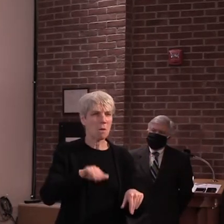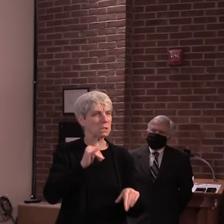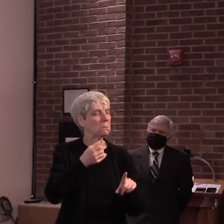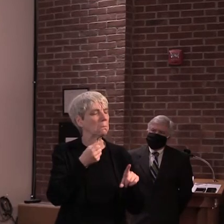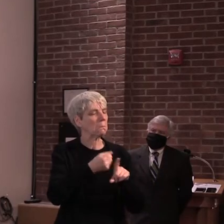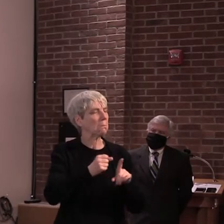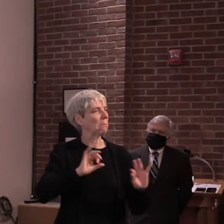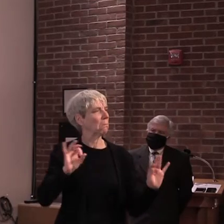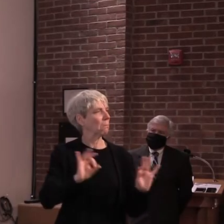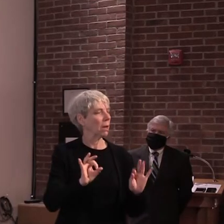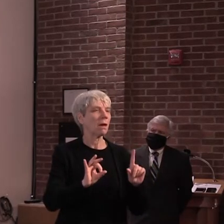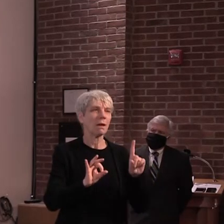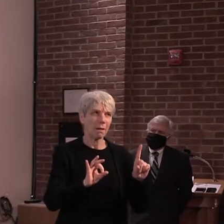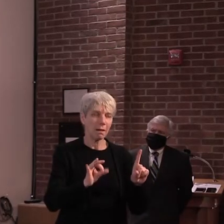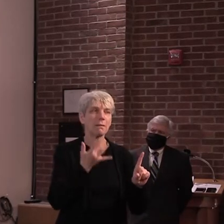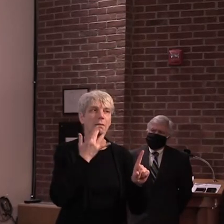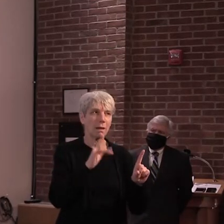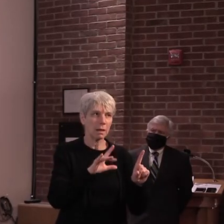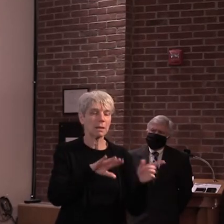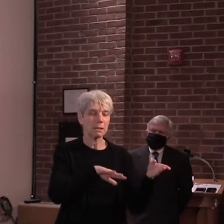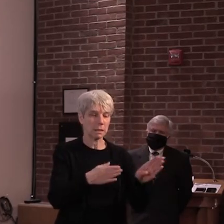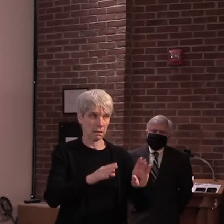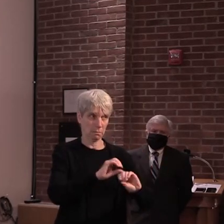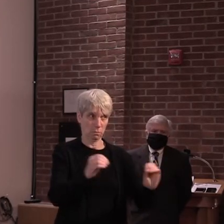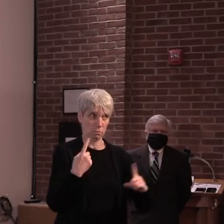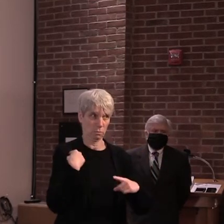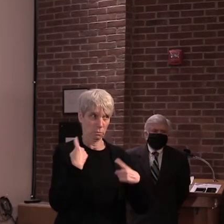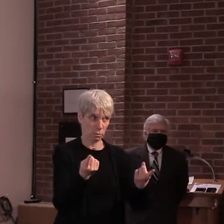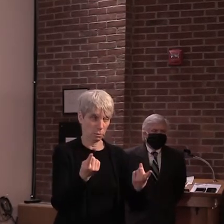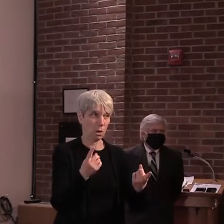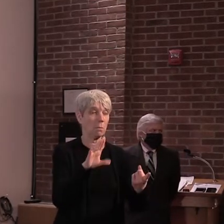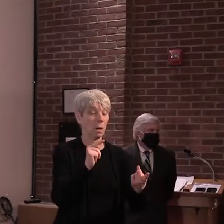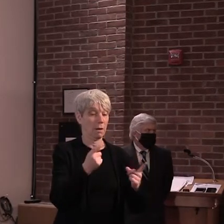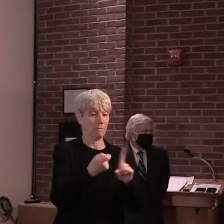this outbreak, but we did have our first recorded hospitalization.